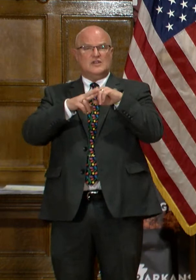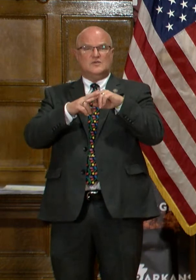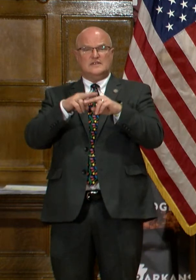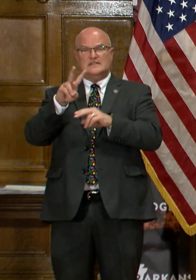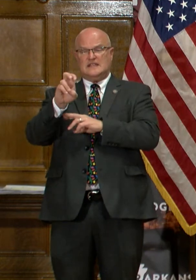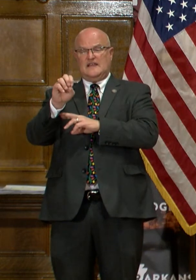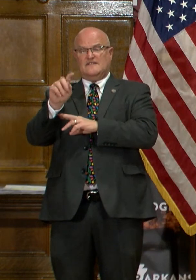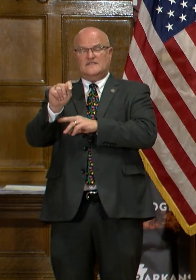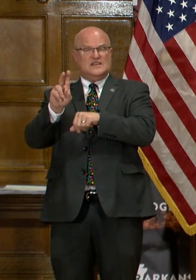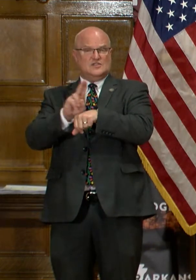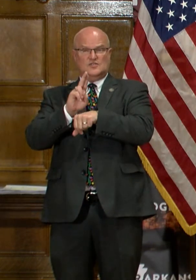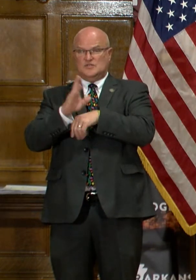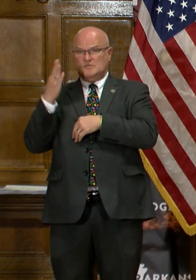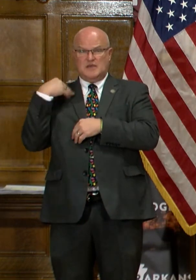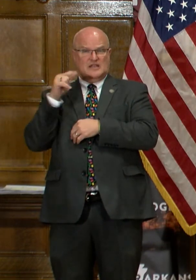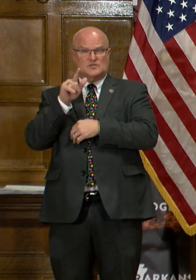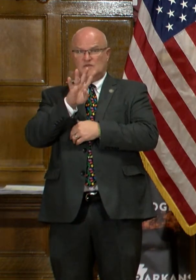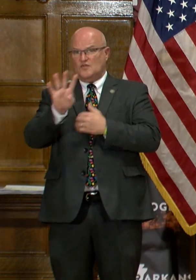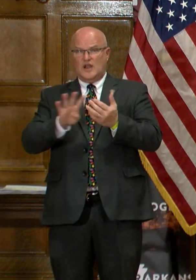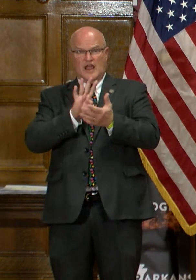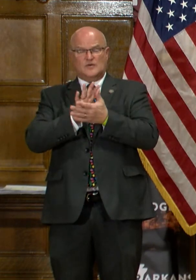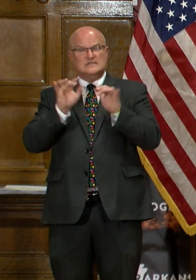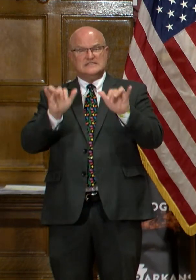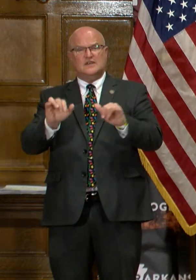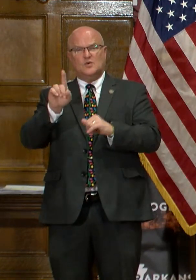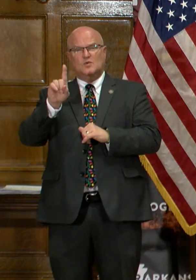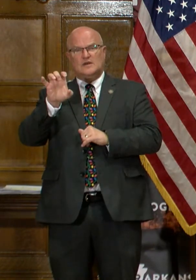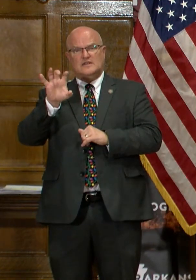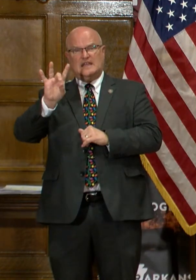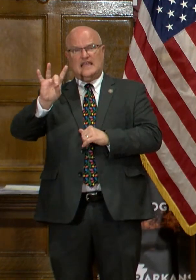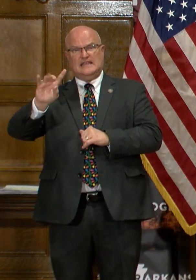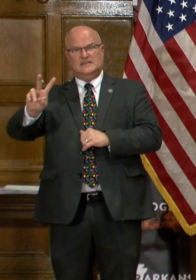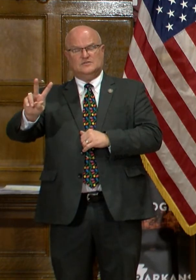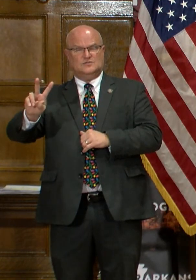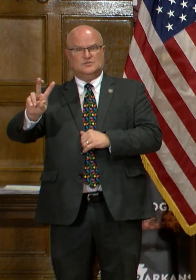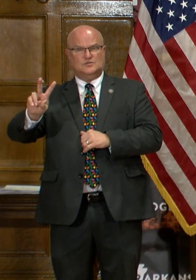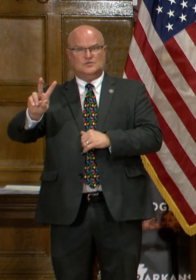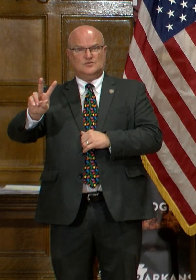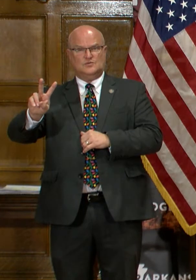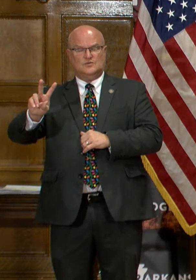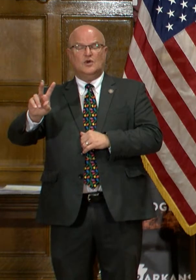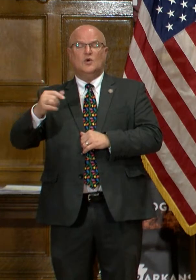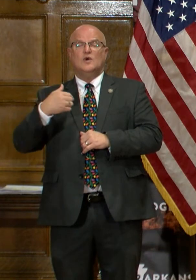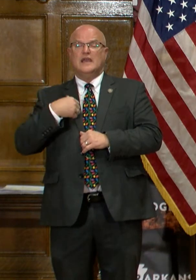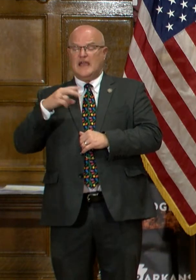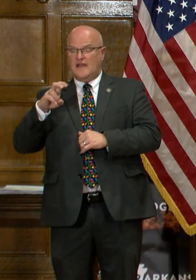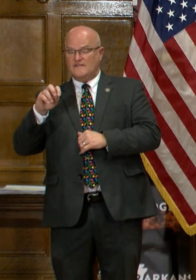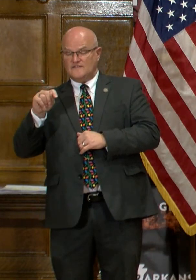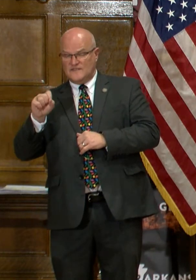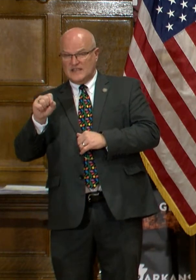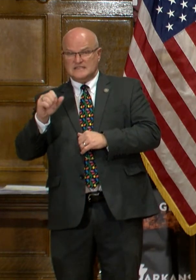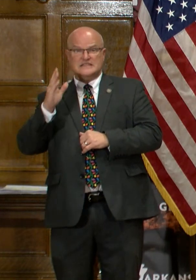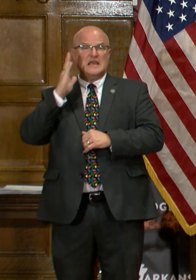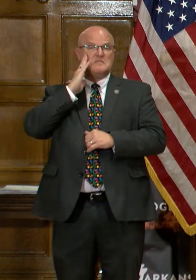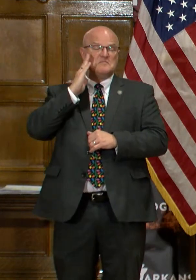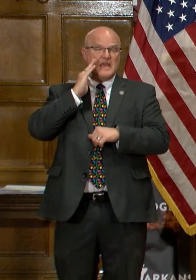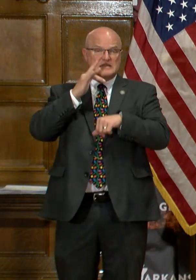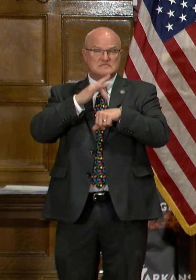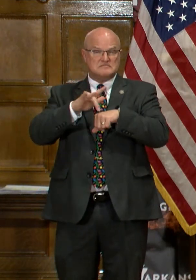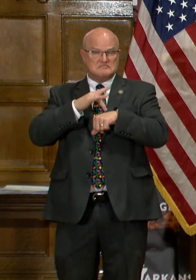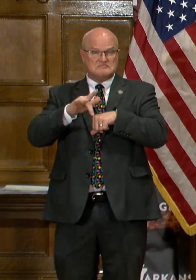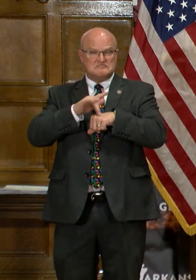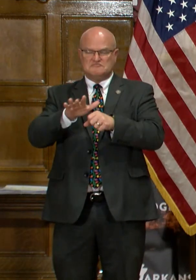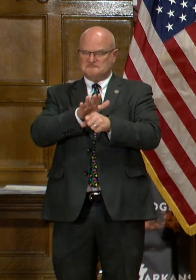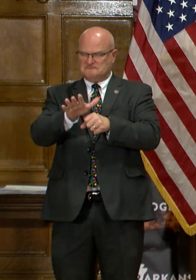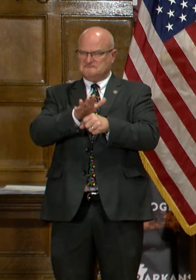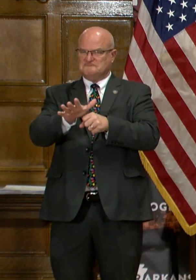ventilator use over the last 24 hours, so we're still at 182. Our reserve for both ventilators and beds is still